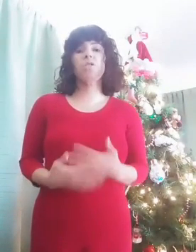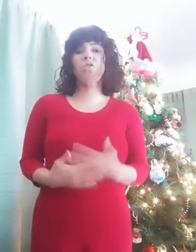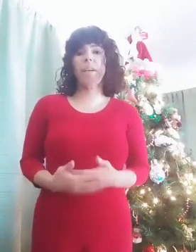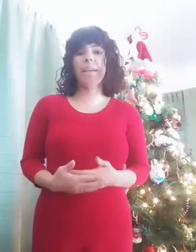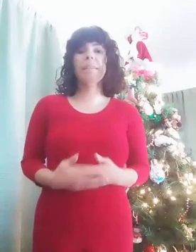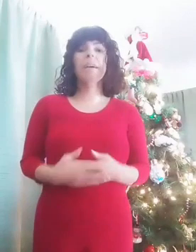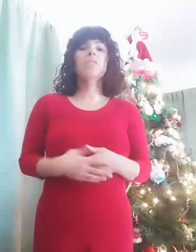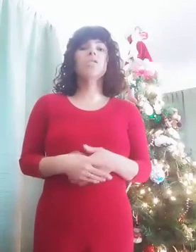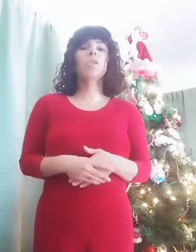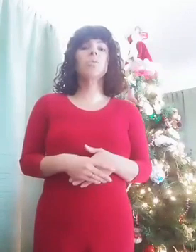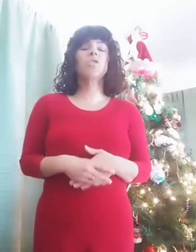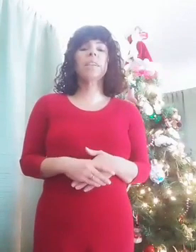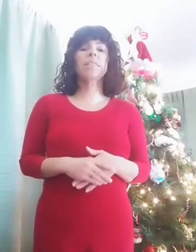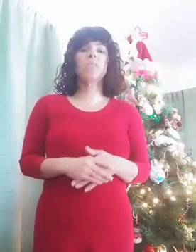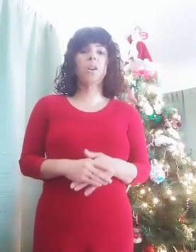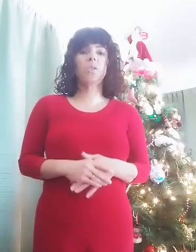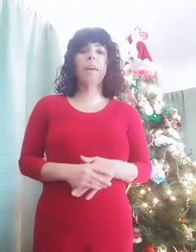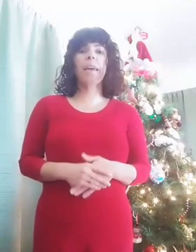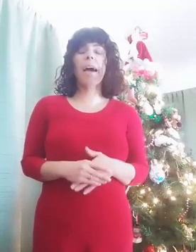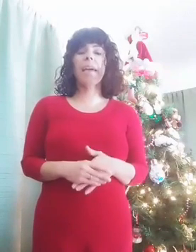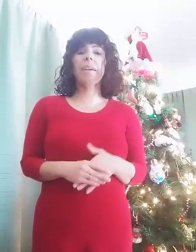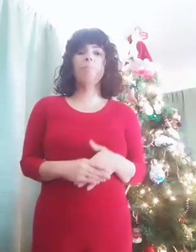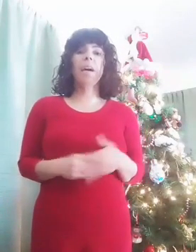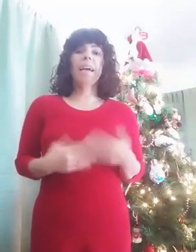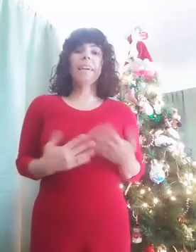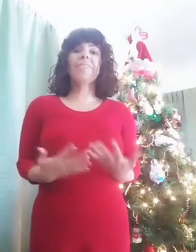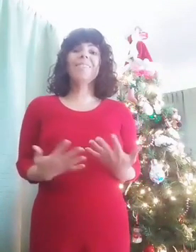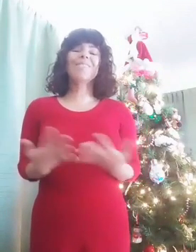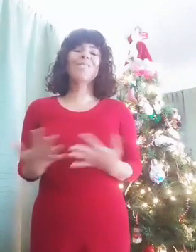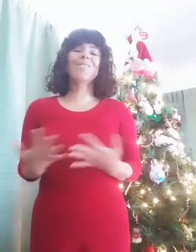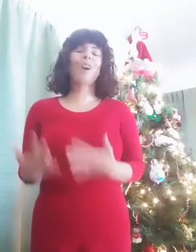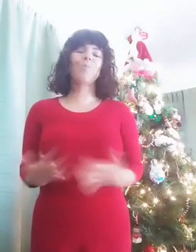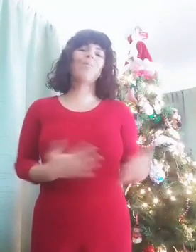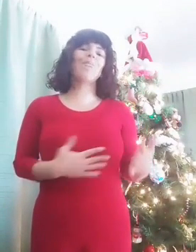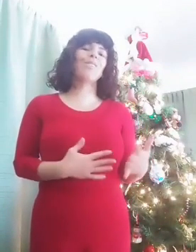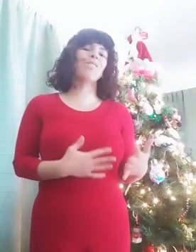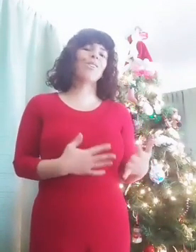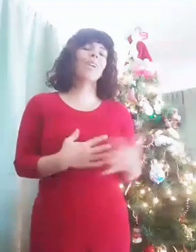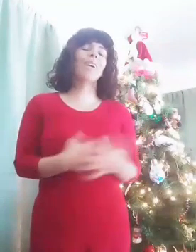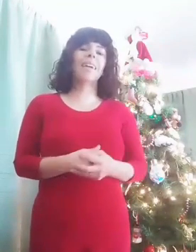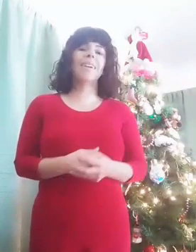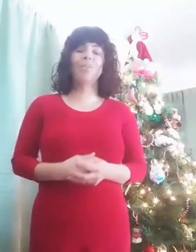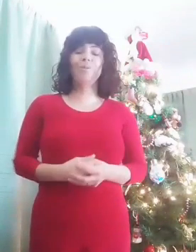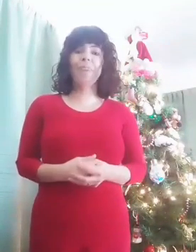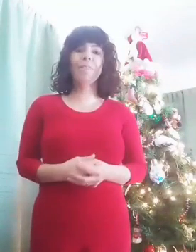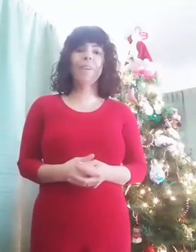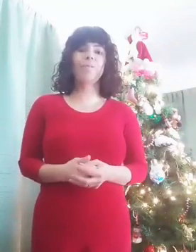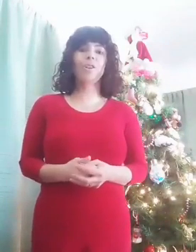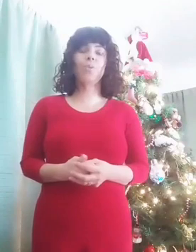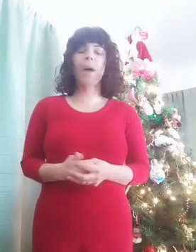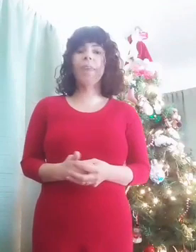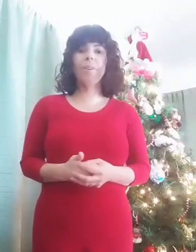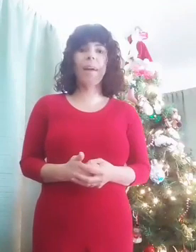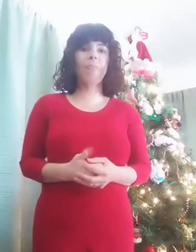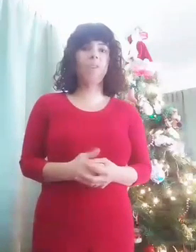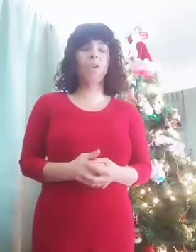to join it so just know that I am here to help you in your journey and in your faith if you ever have a